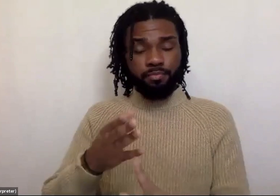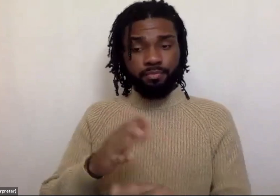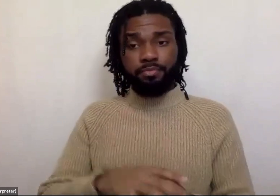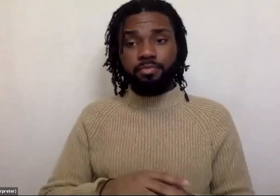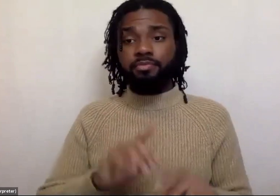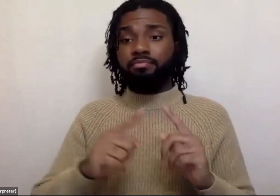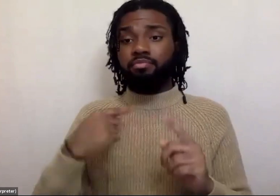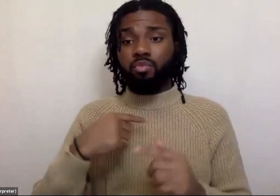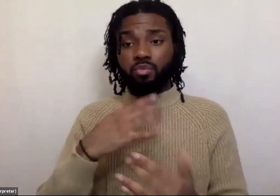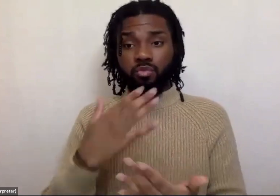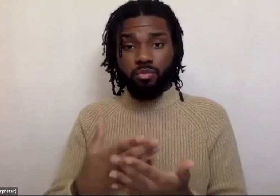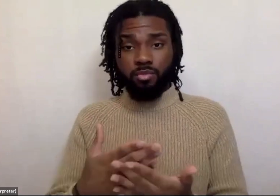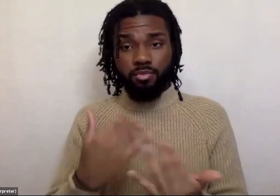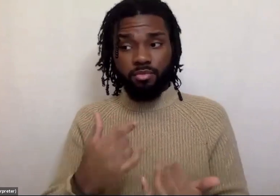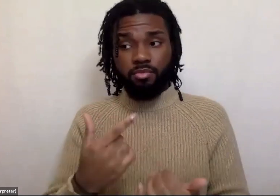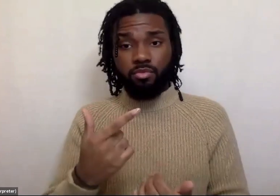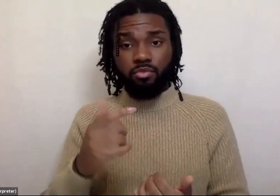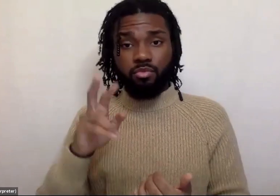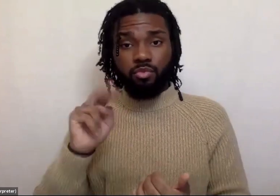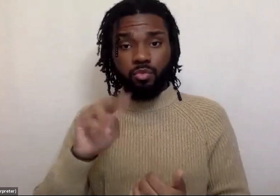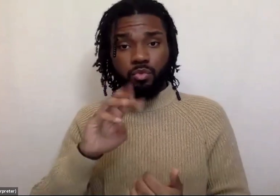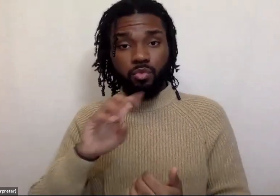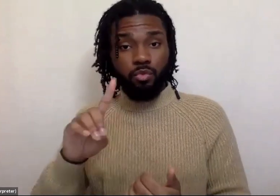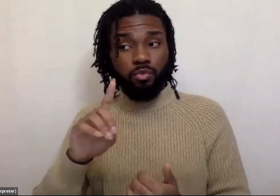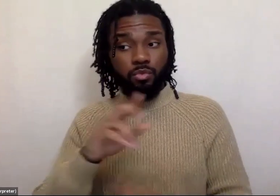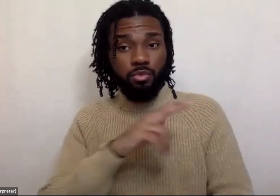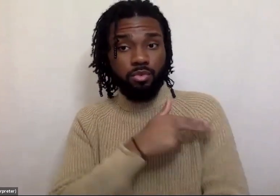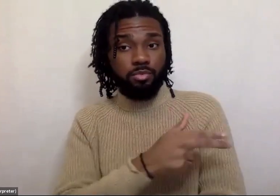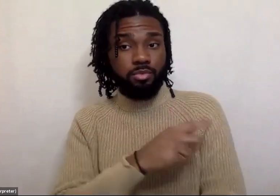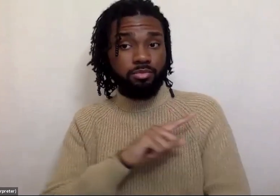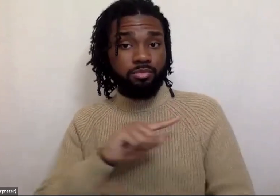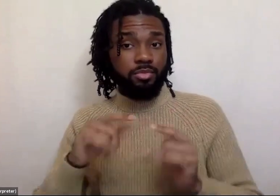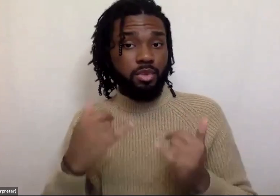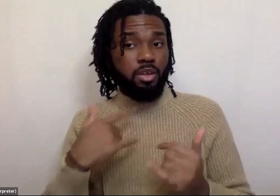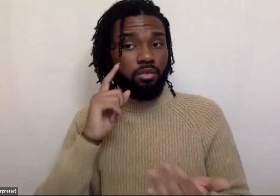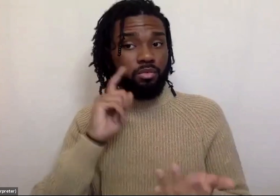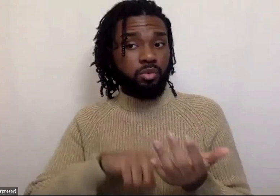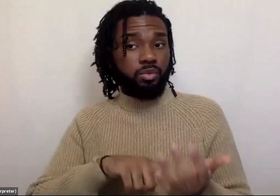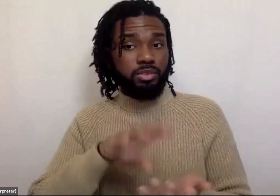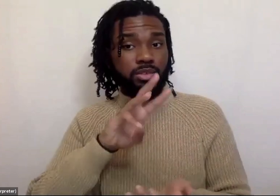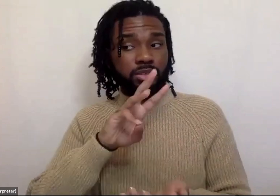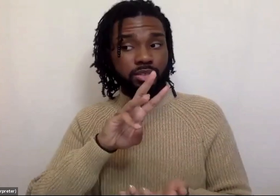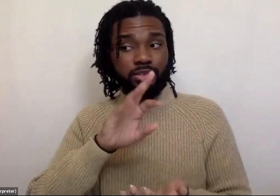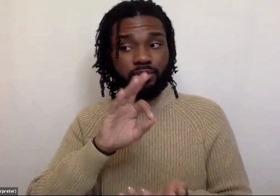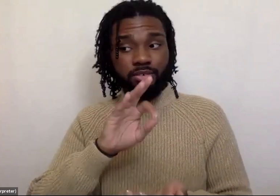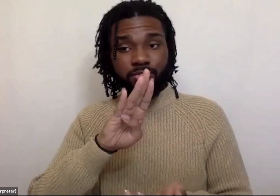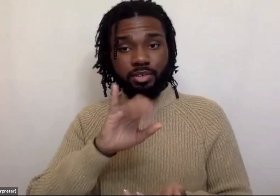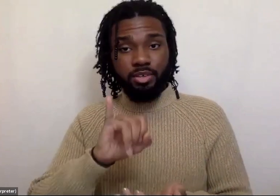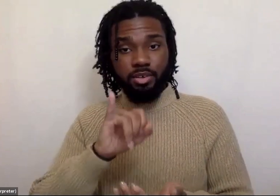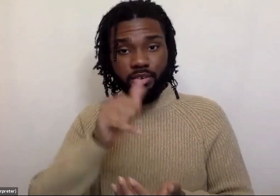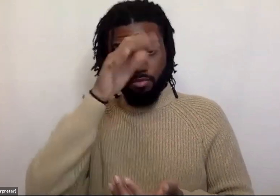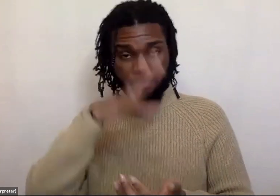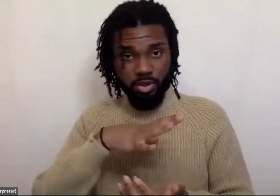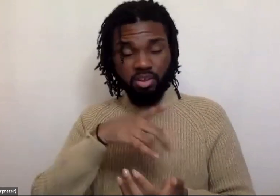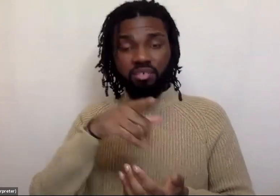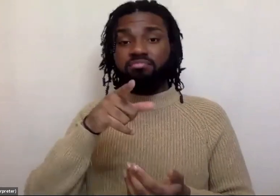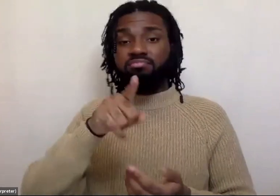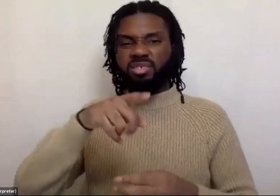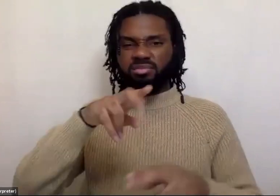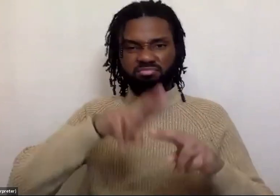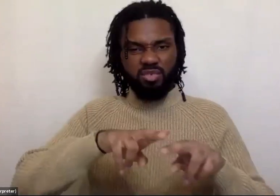Greenwood Hospital, and I see 6 FBI men. And they are seated on the floor.